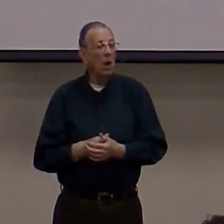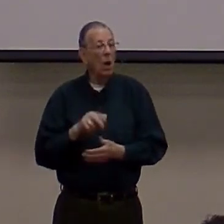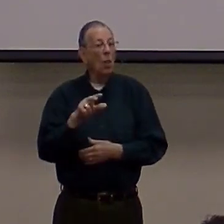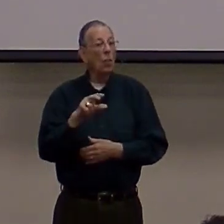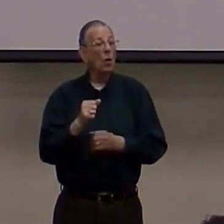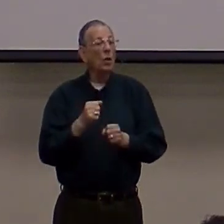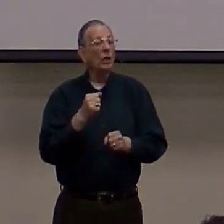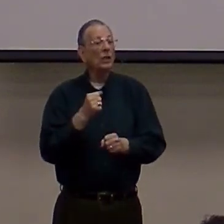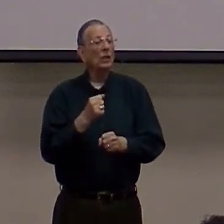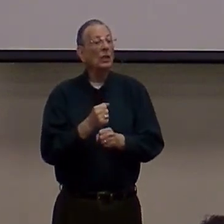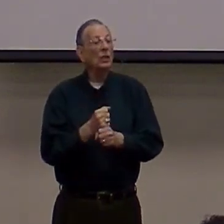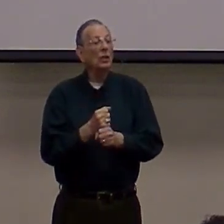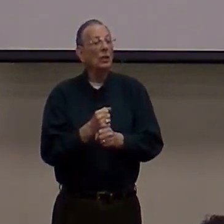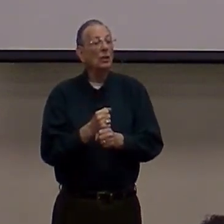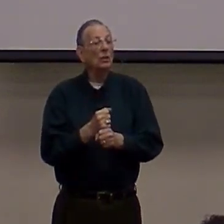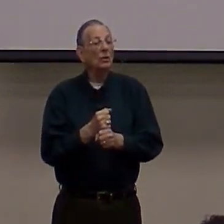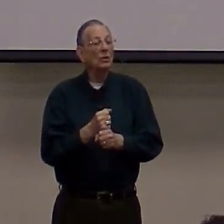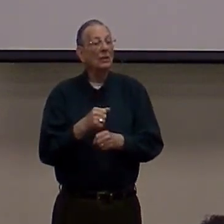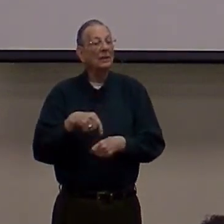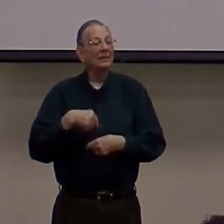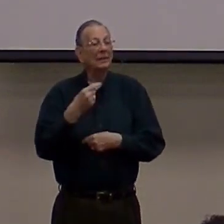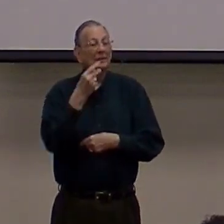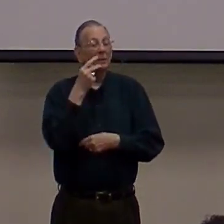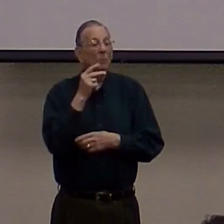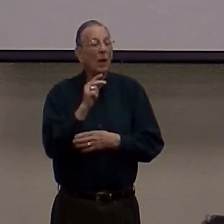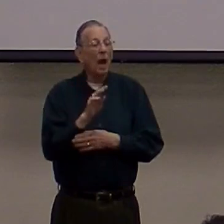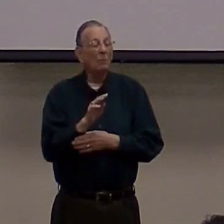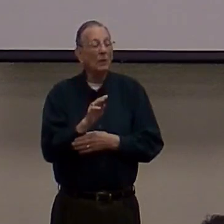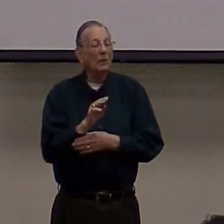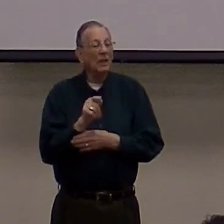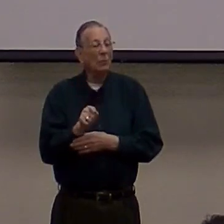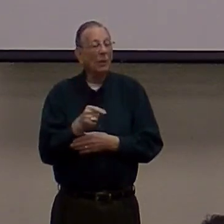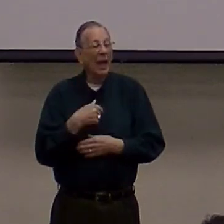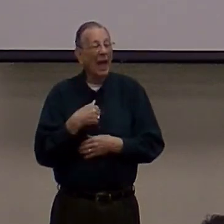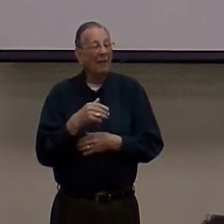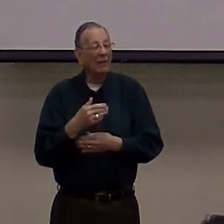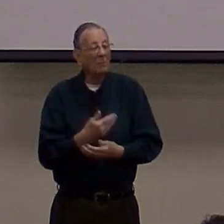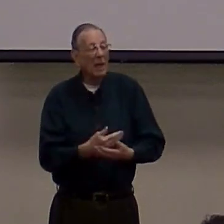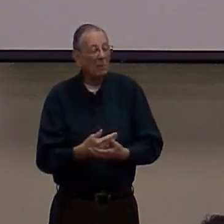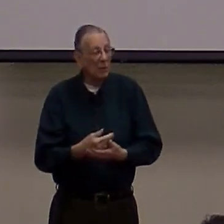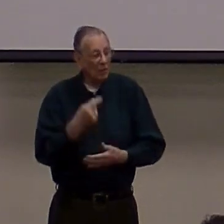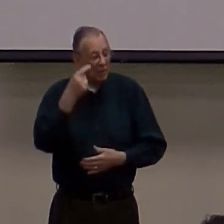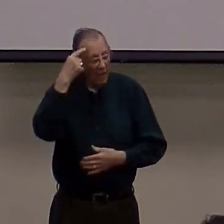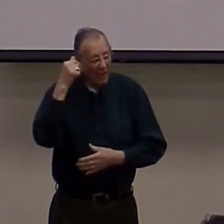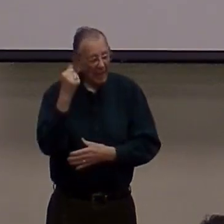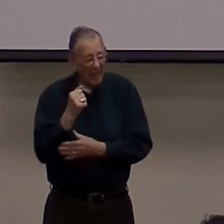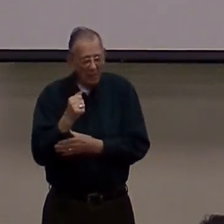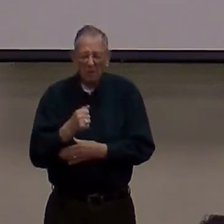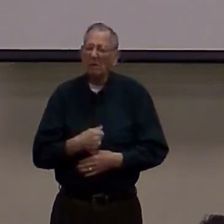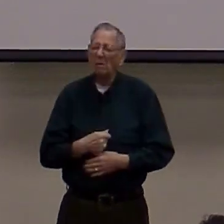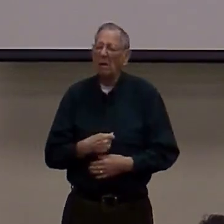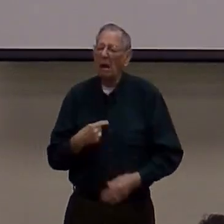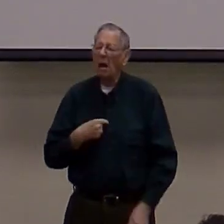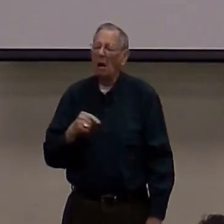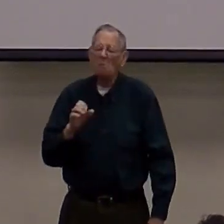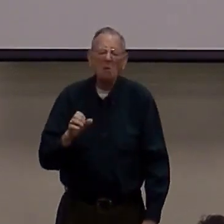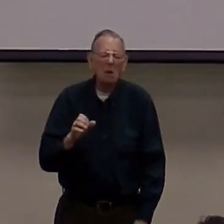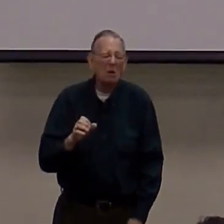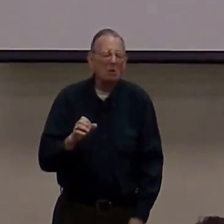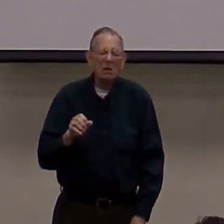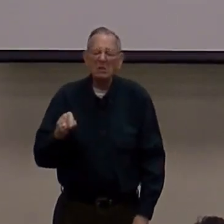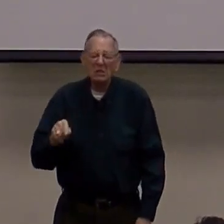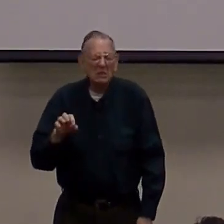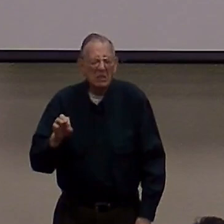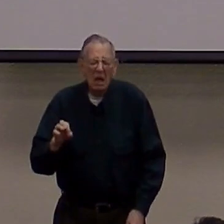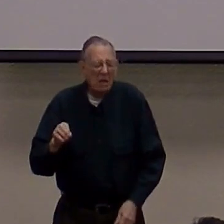30 years since the promise that he will have a child. You think Abraham's thinking, I'm 100 and she's